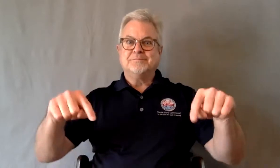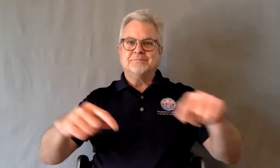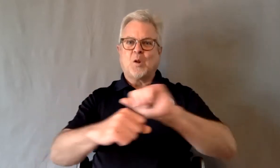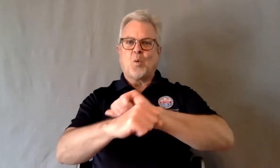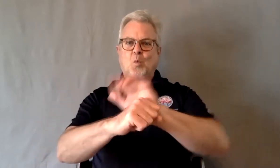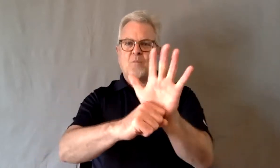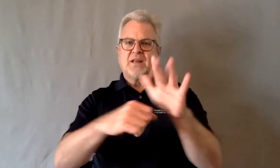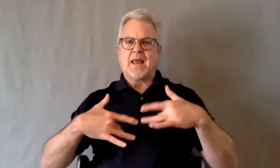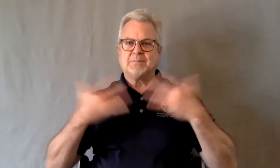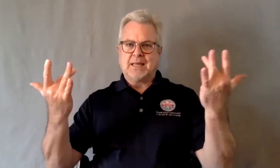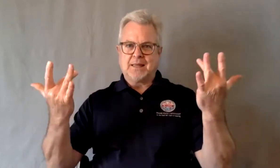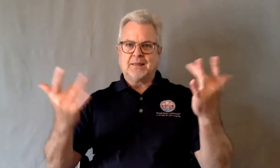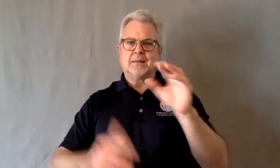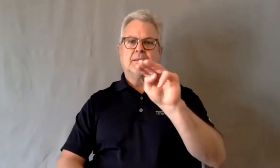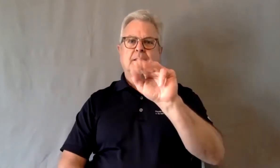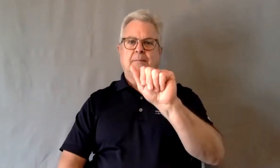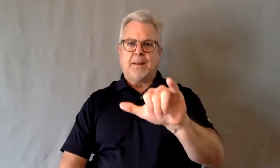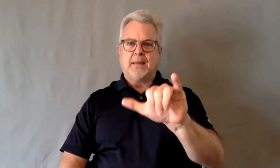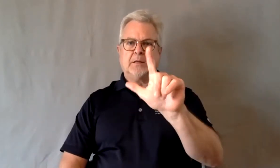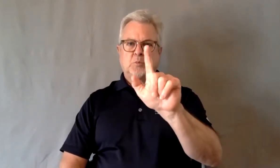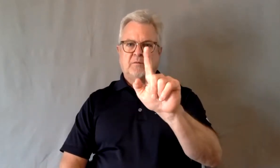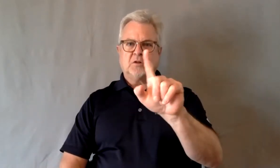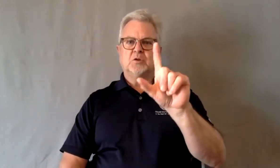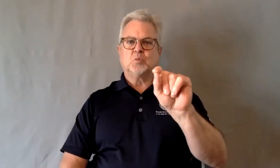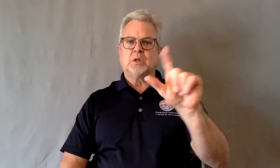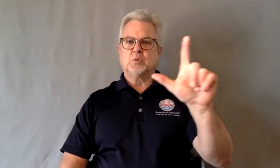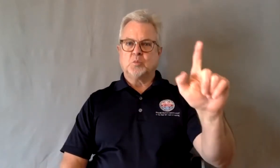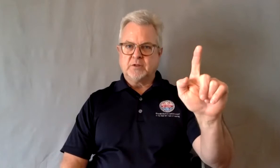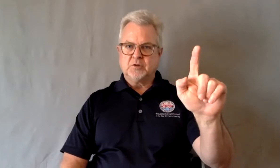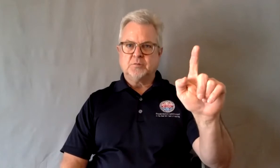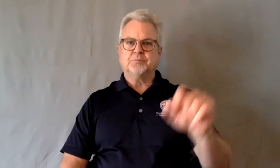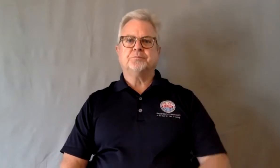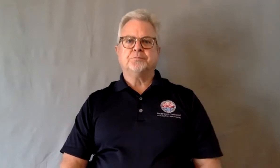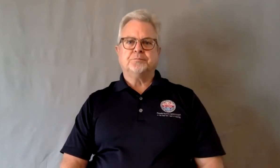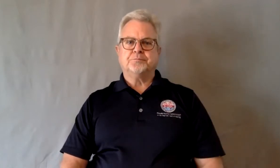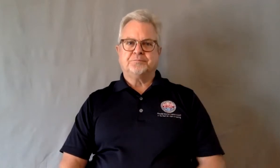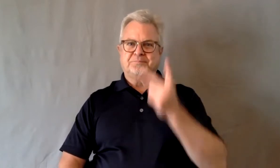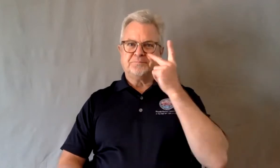Hello. Today, we have a COVID update, May 21st, 2021.